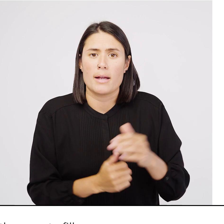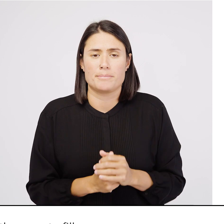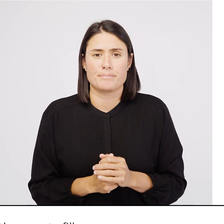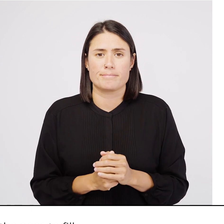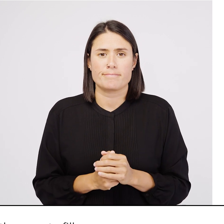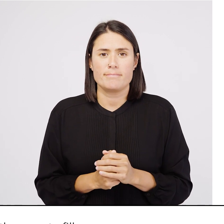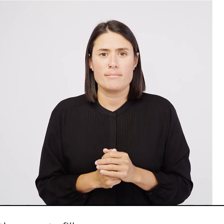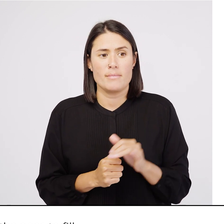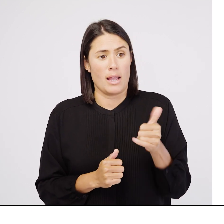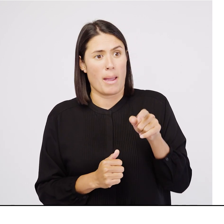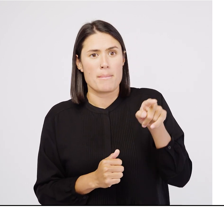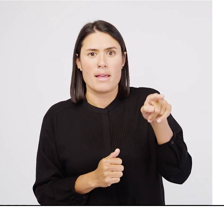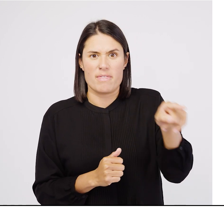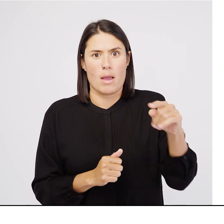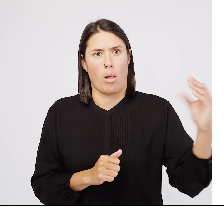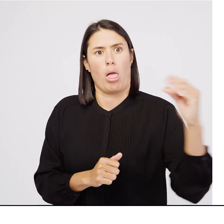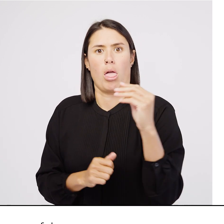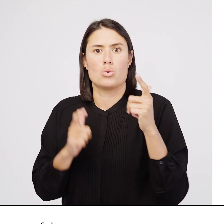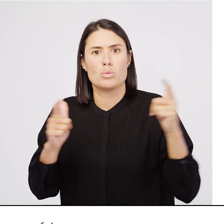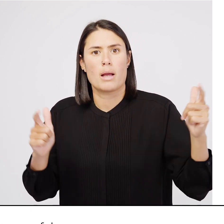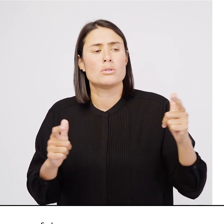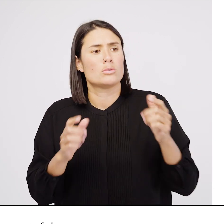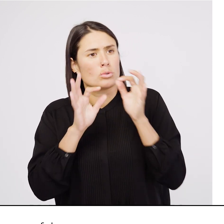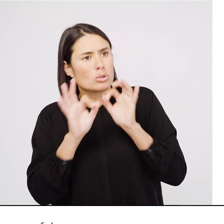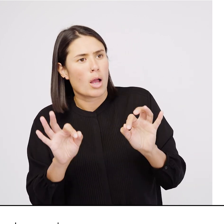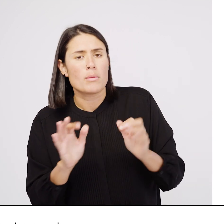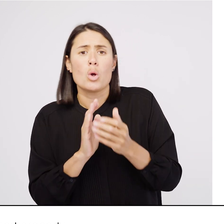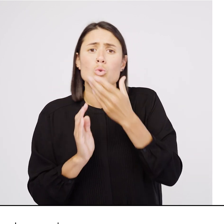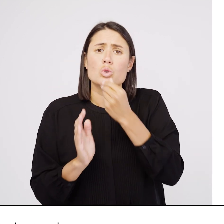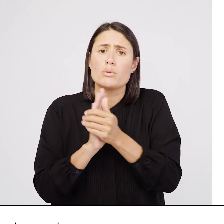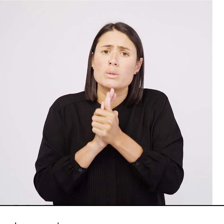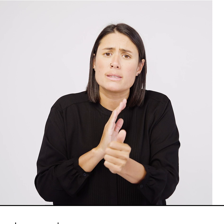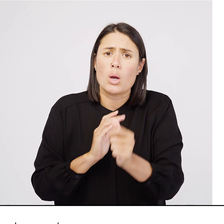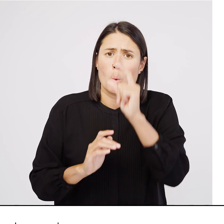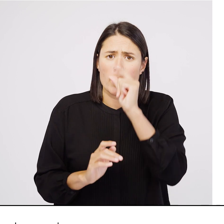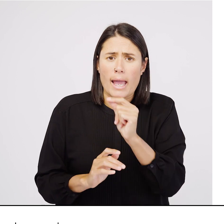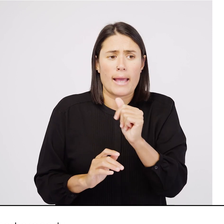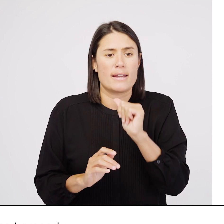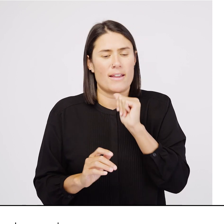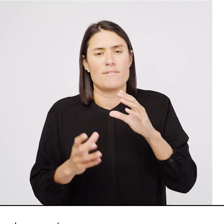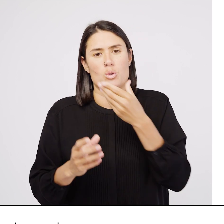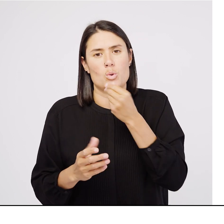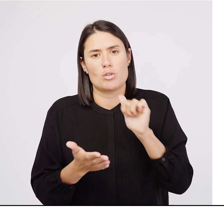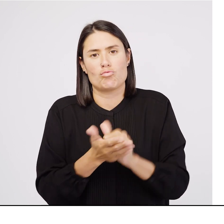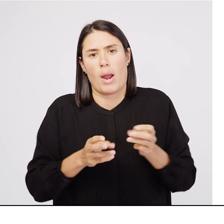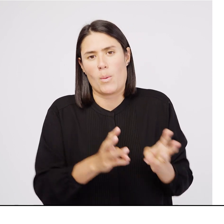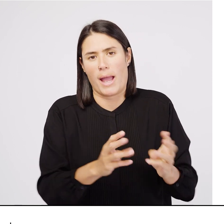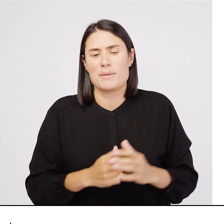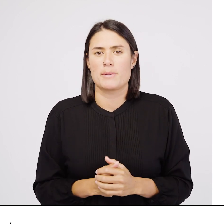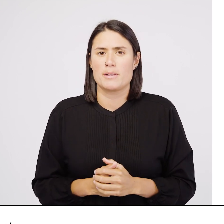the ones to fill the silence. It can be a very useful skill to use if used properly.